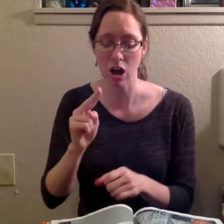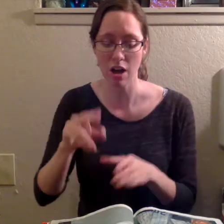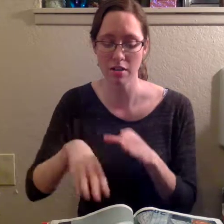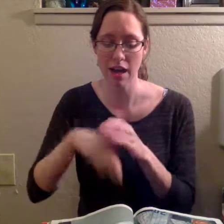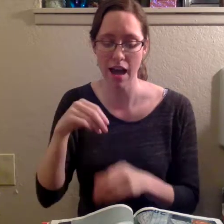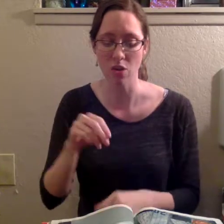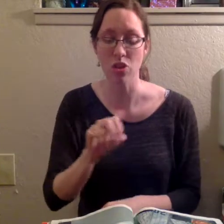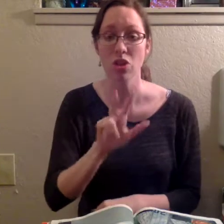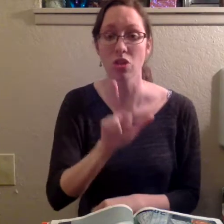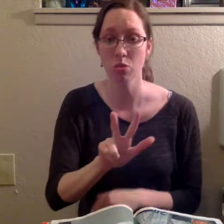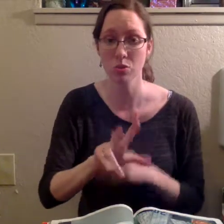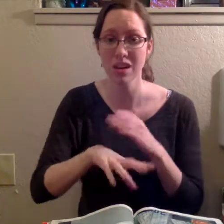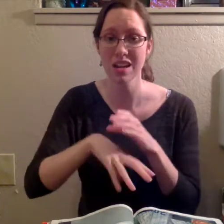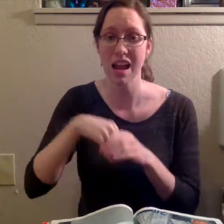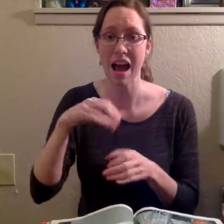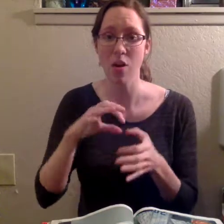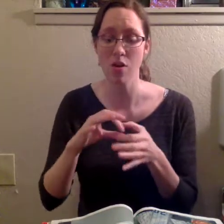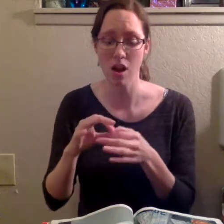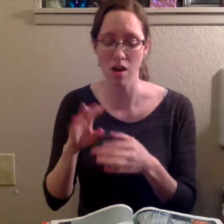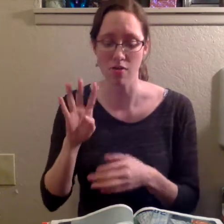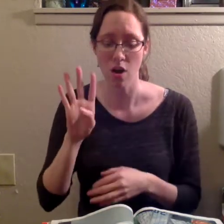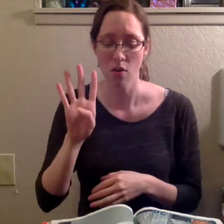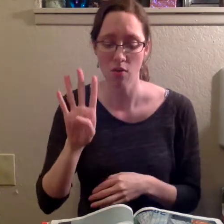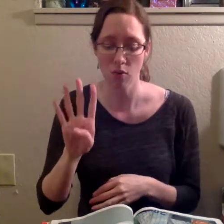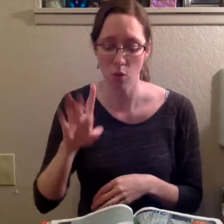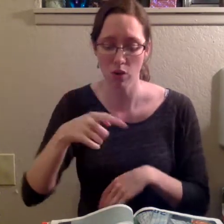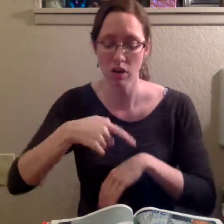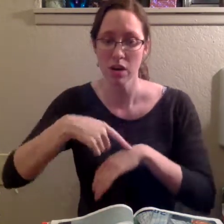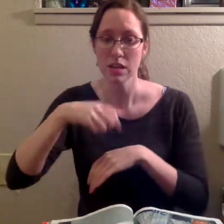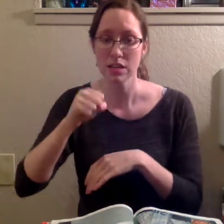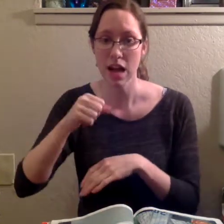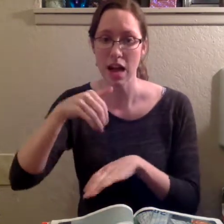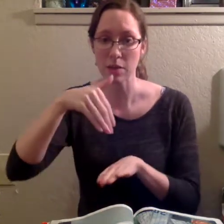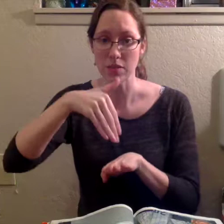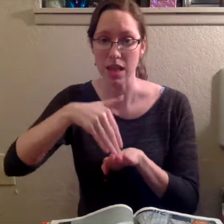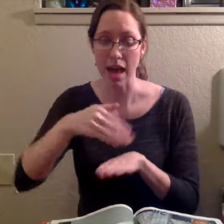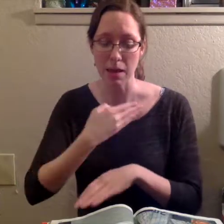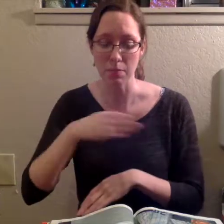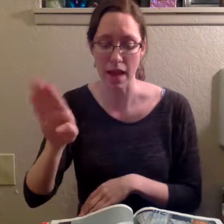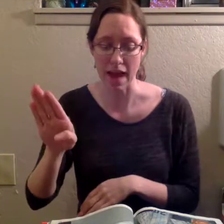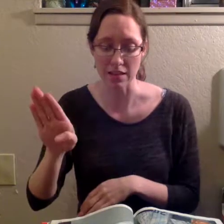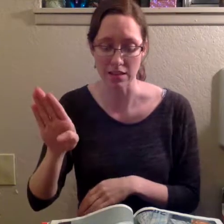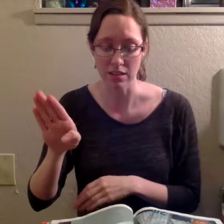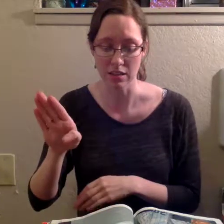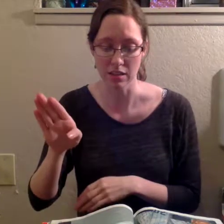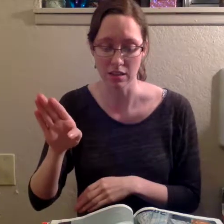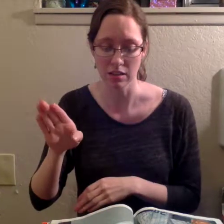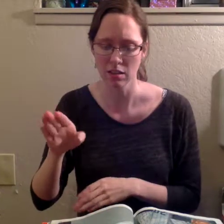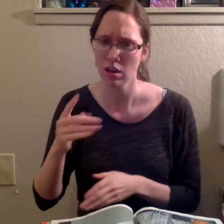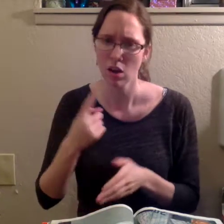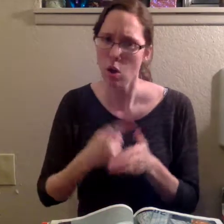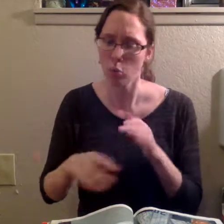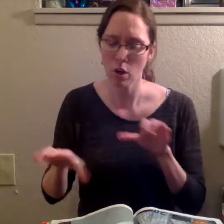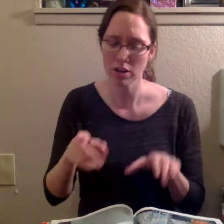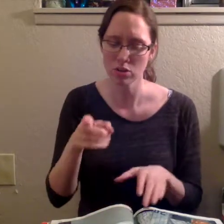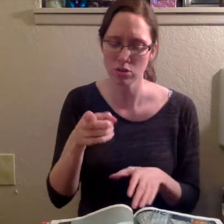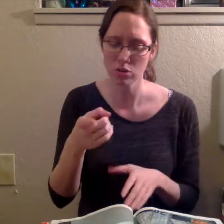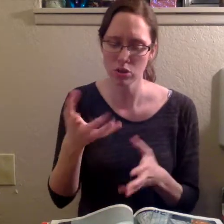gotten out 3 out of 4 times at bat? "What do you